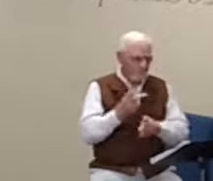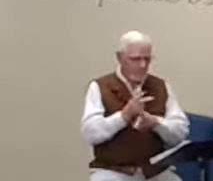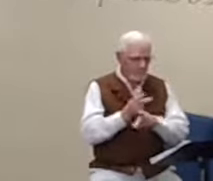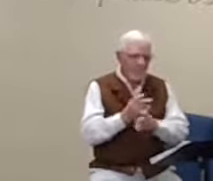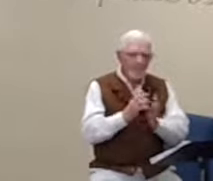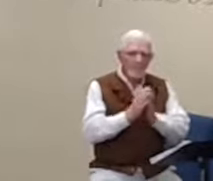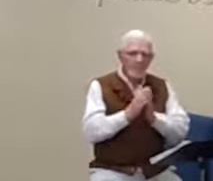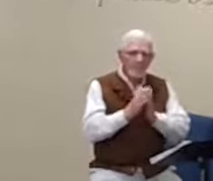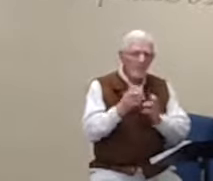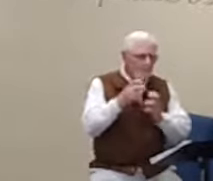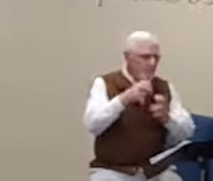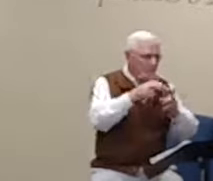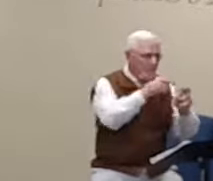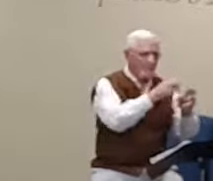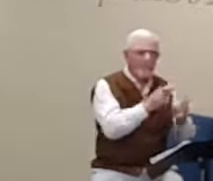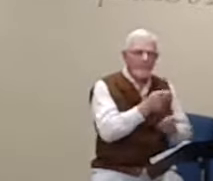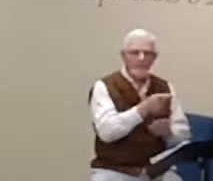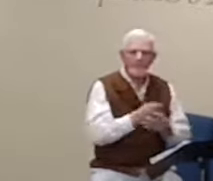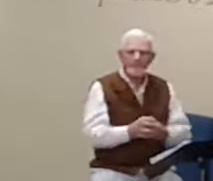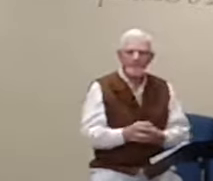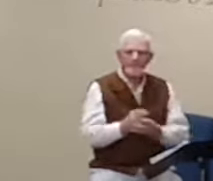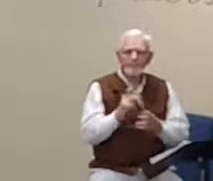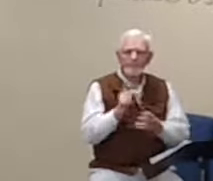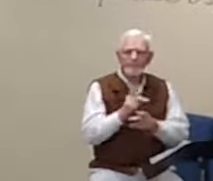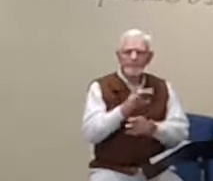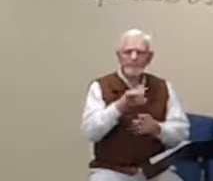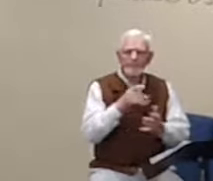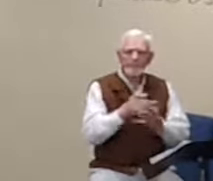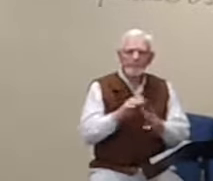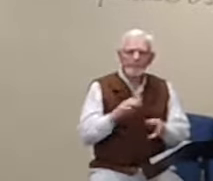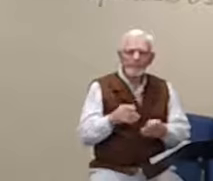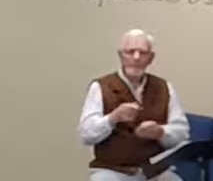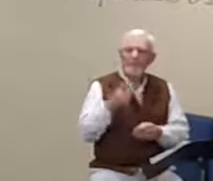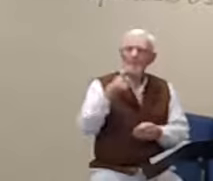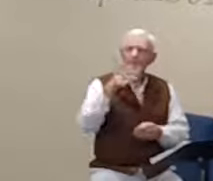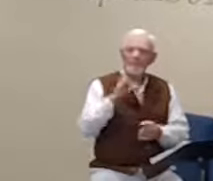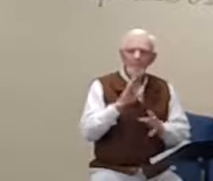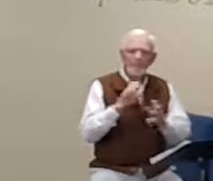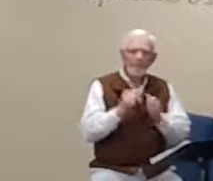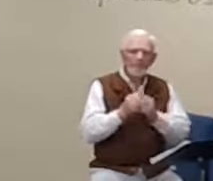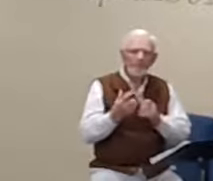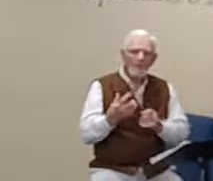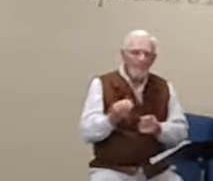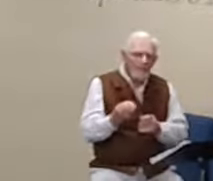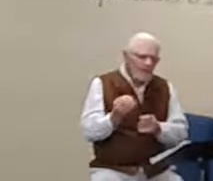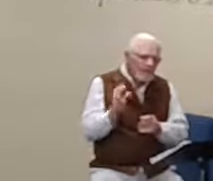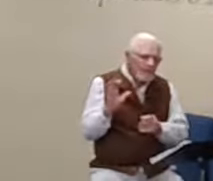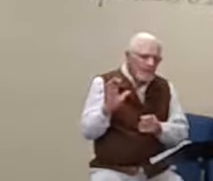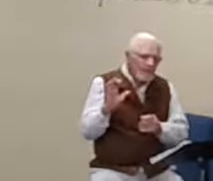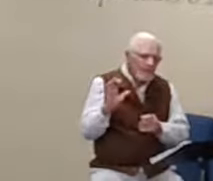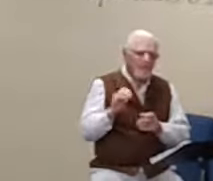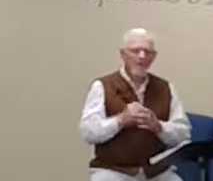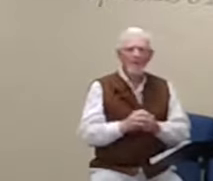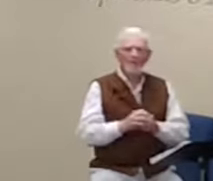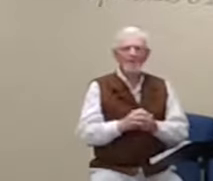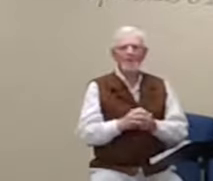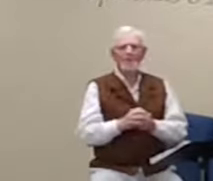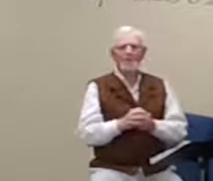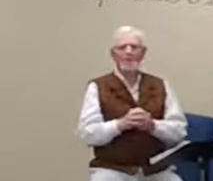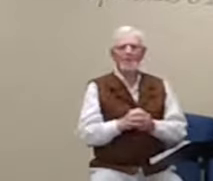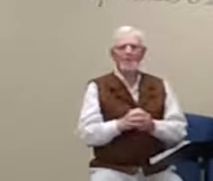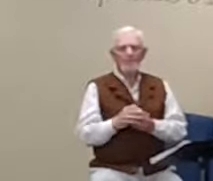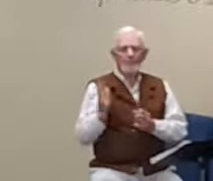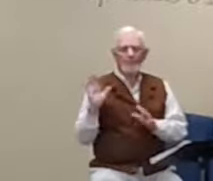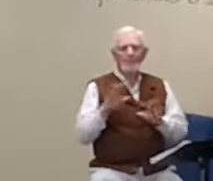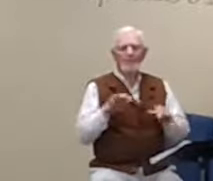continuing traveling there. Please keep all the teens in prayer that the Lord would speak to them. They'd be willing to hear. My kids come back